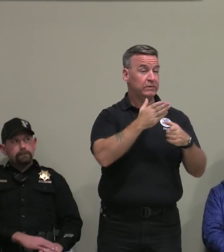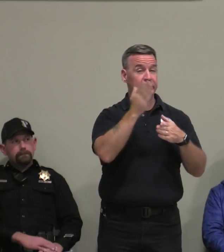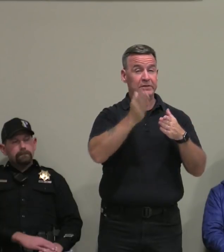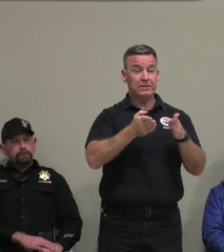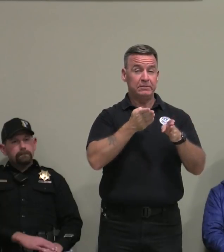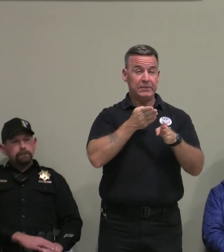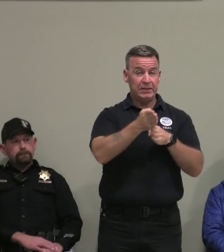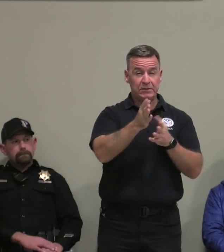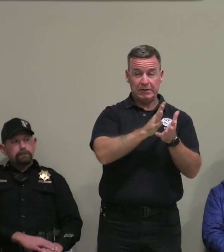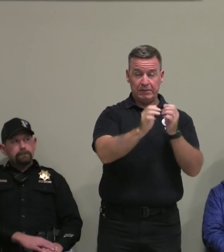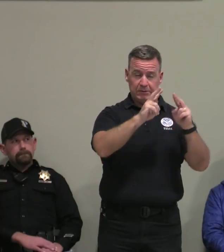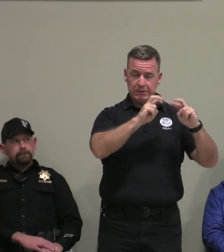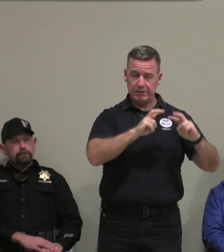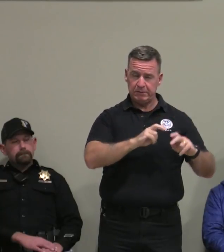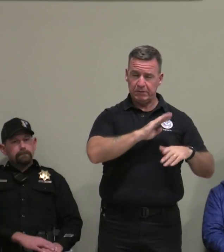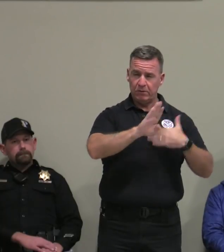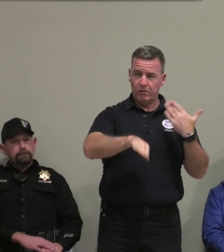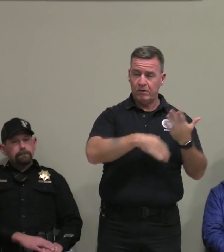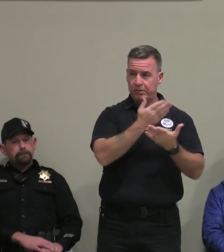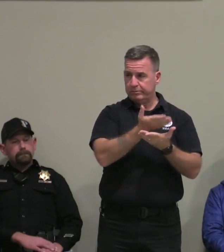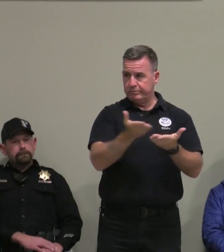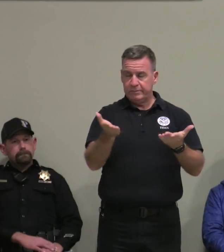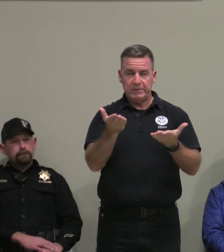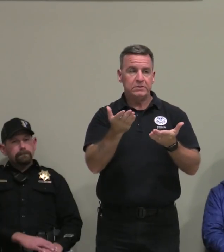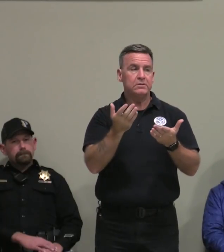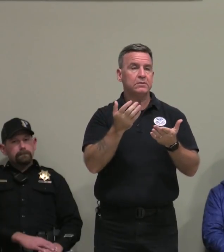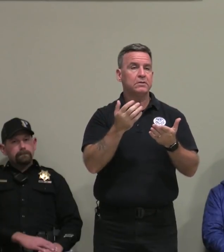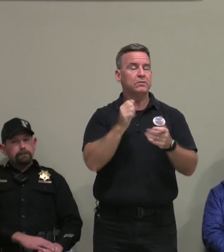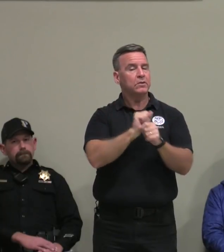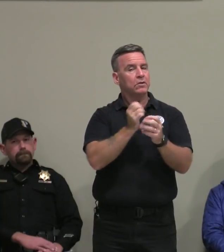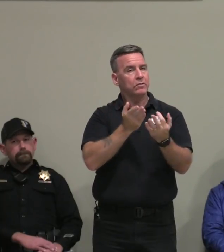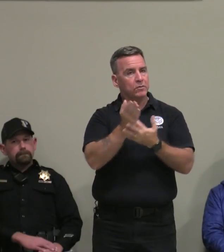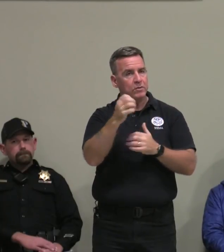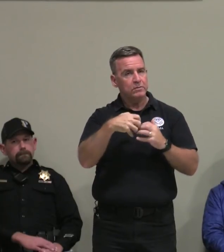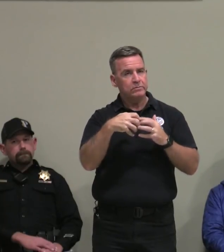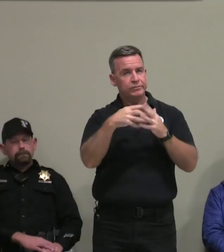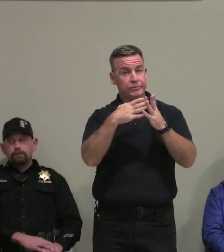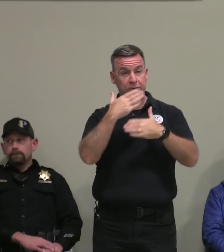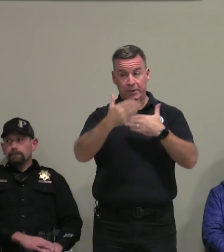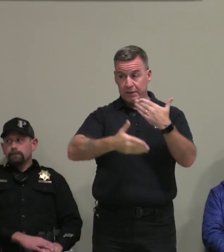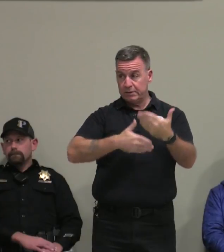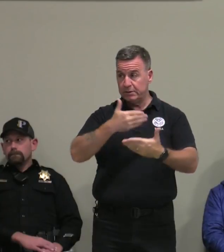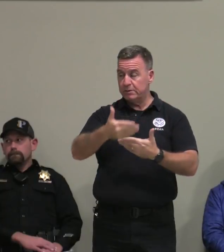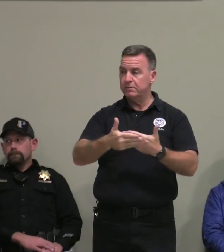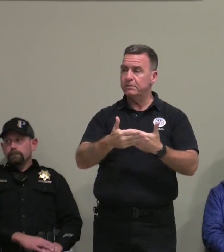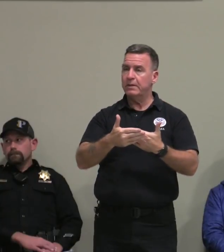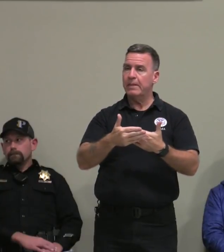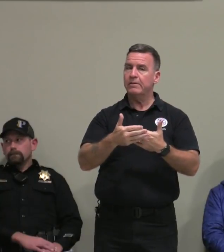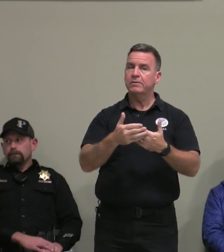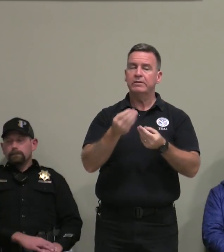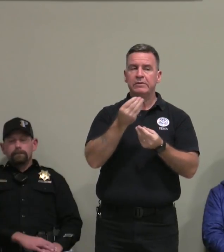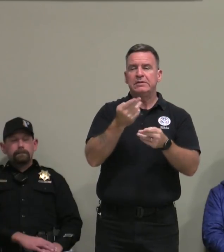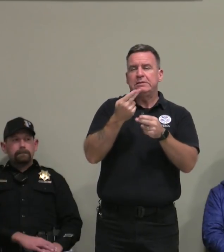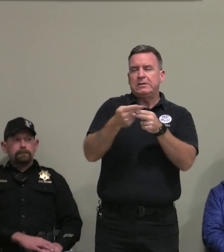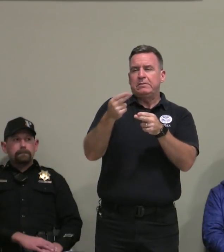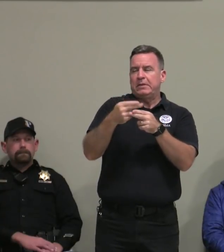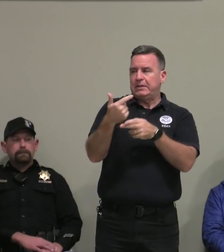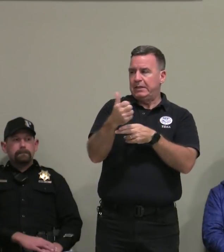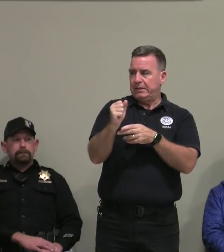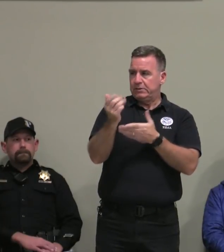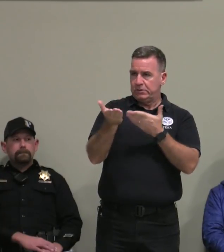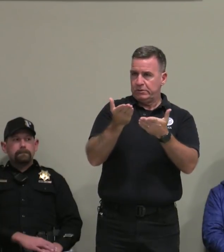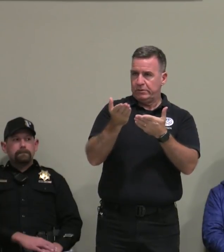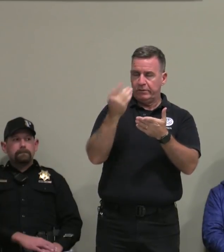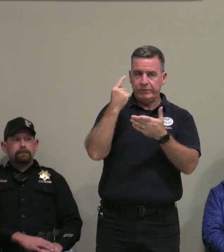major damage assessment of our facilities. As we work through the restoration process, we are providing temporary gas service